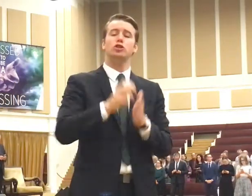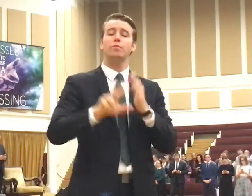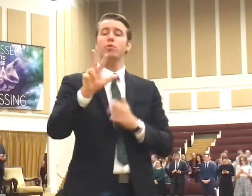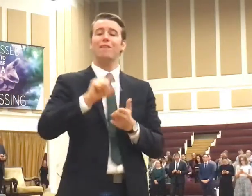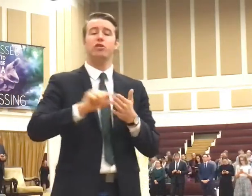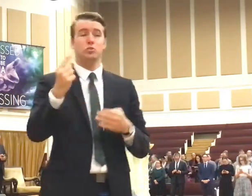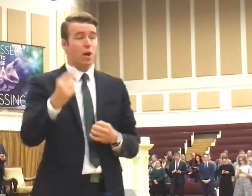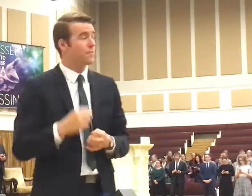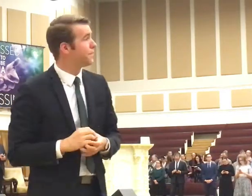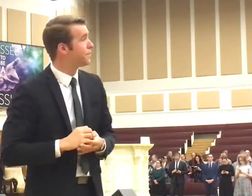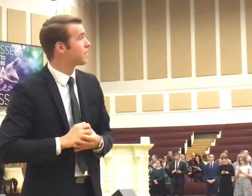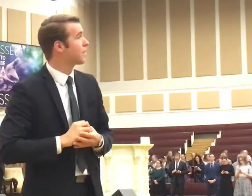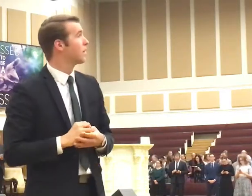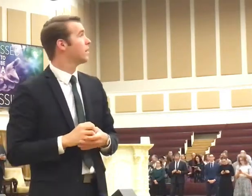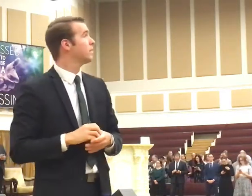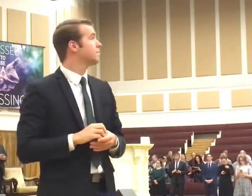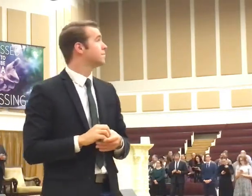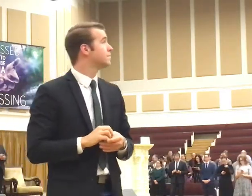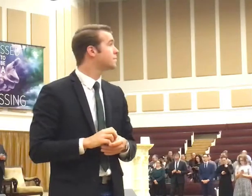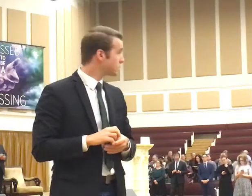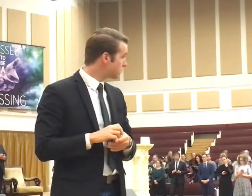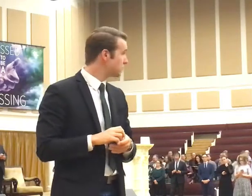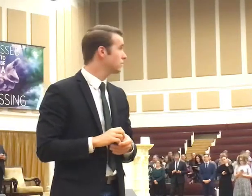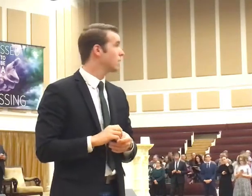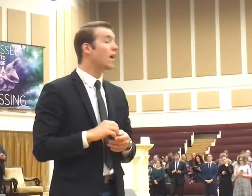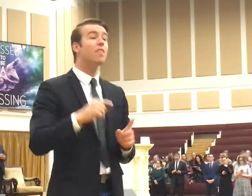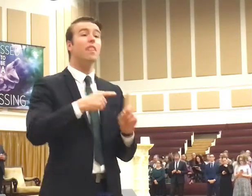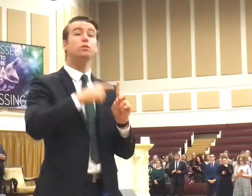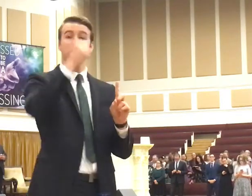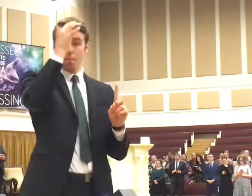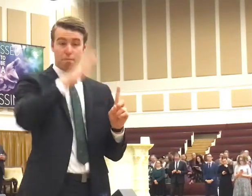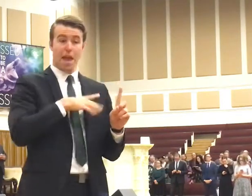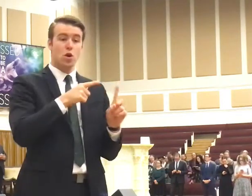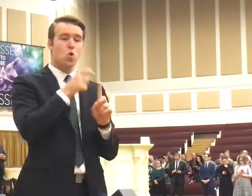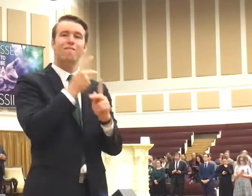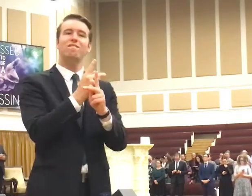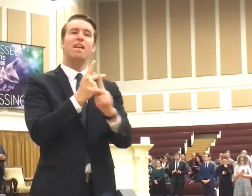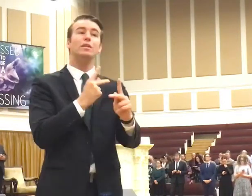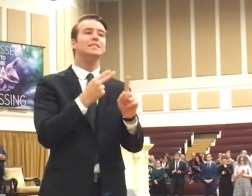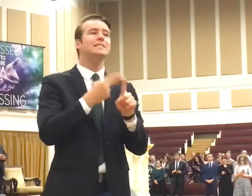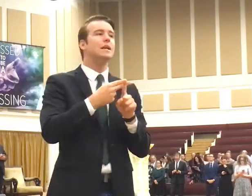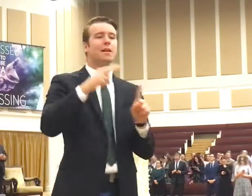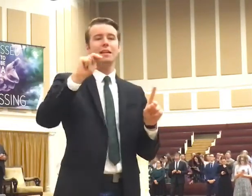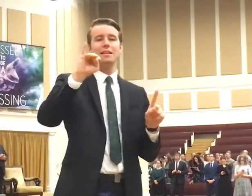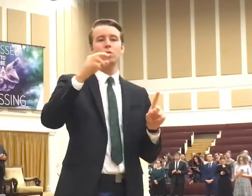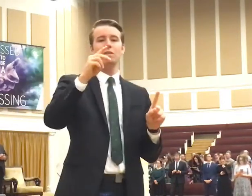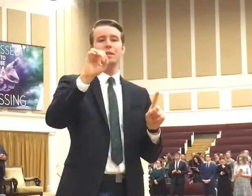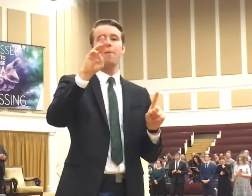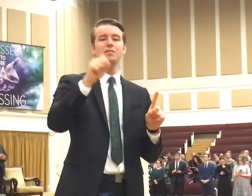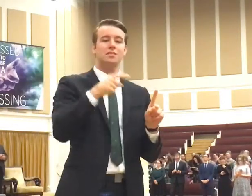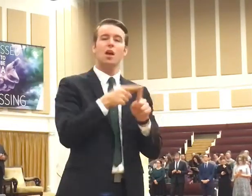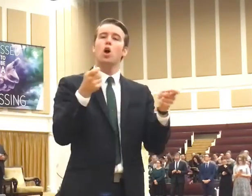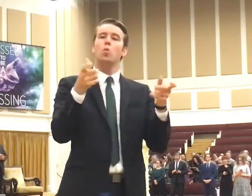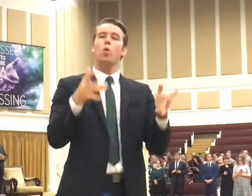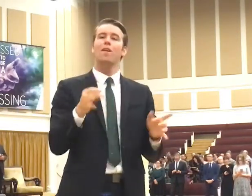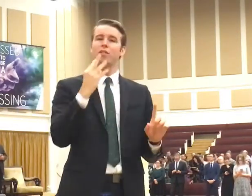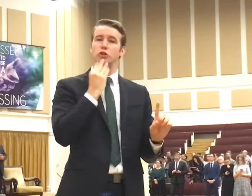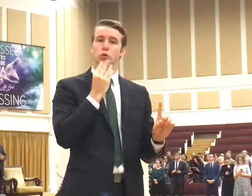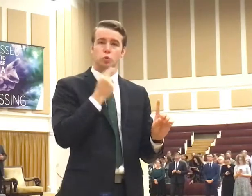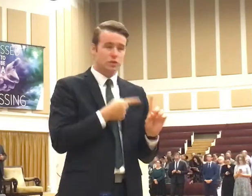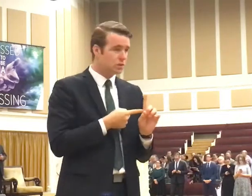number 1. Amen. There was a man of the Pharisees named Nicodemus, who was a ruler of the